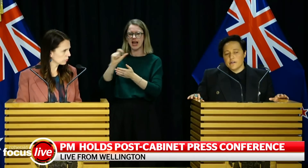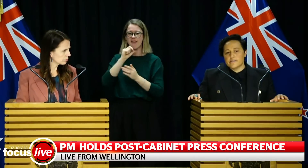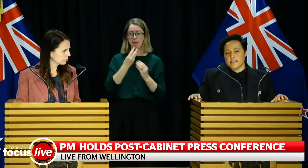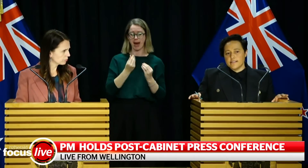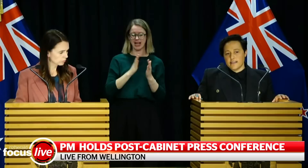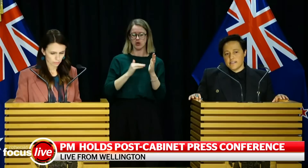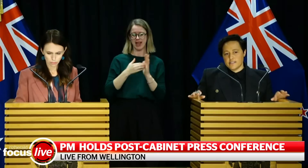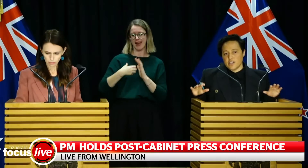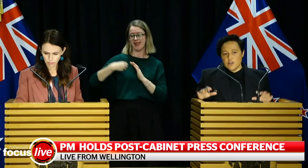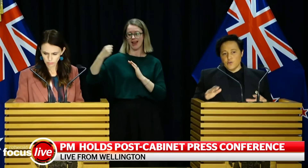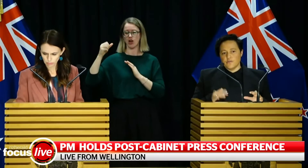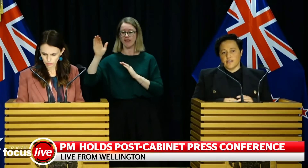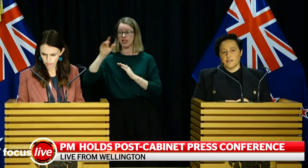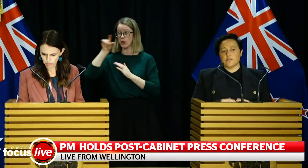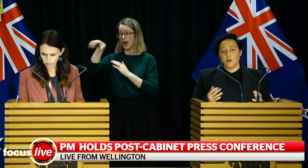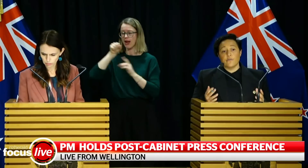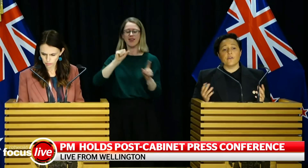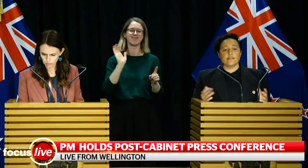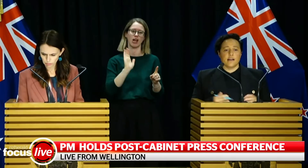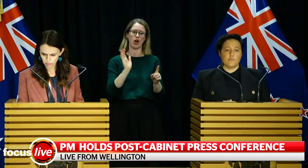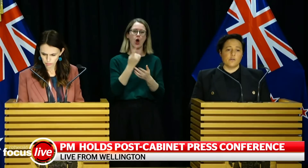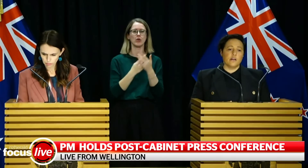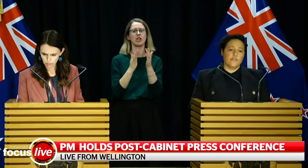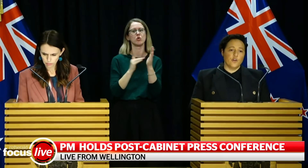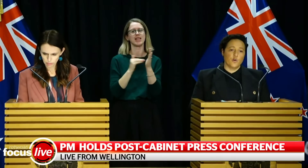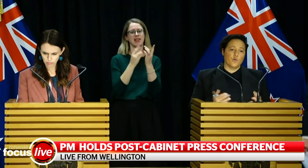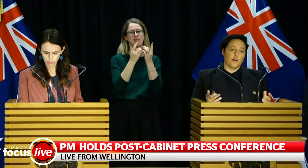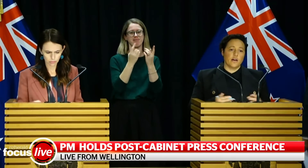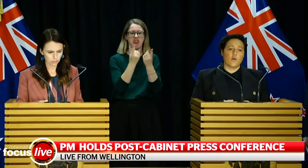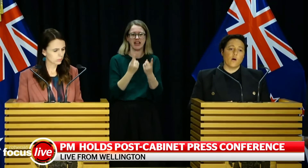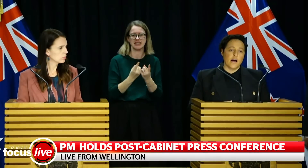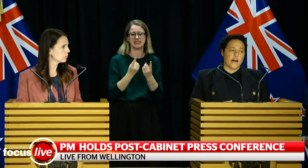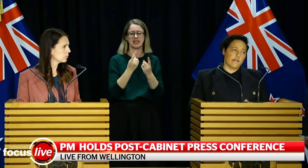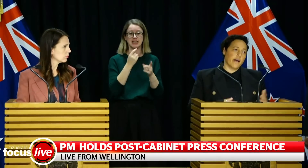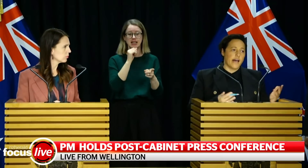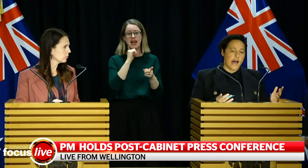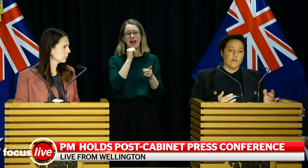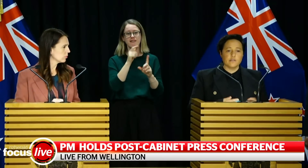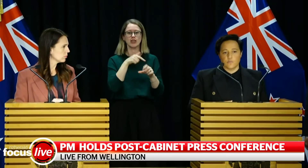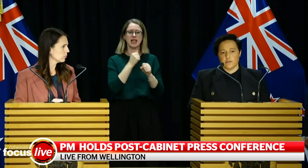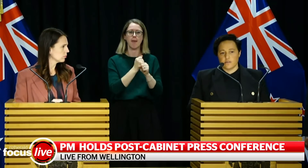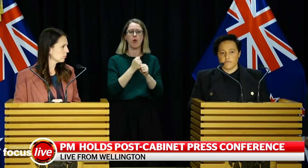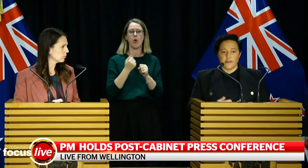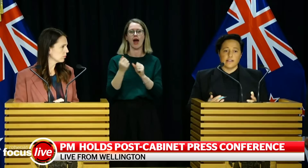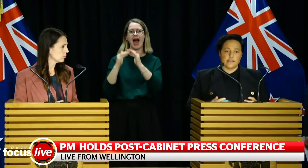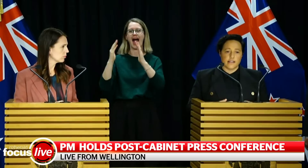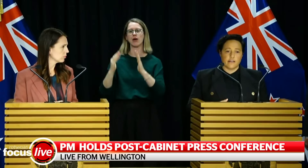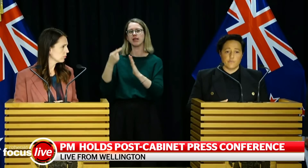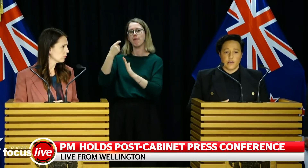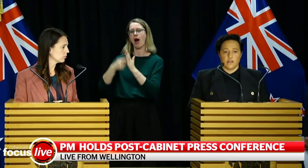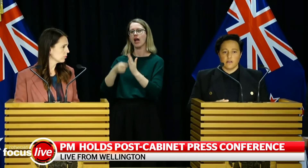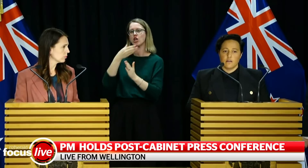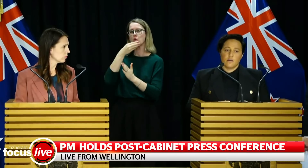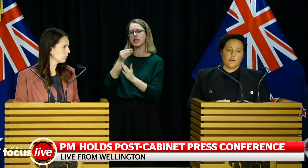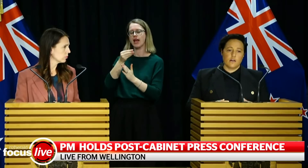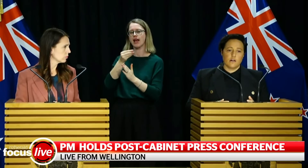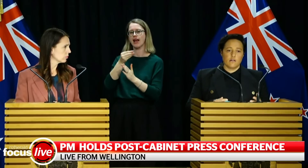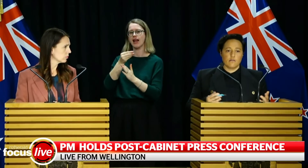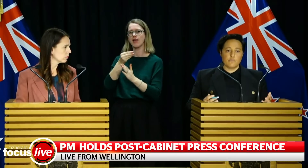No, it sees assets in New Zealand. So, for example, if you acquire a house with funds that have